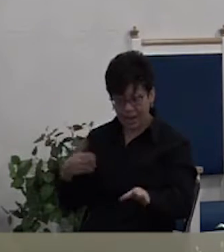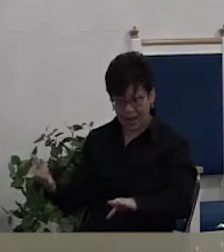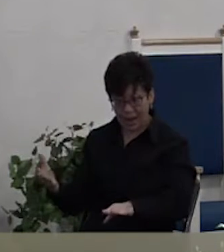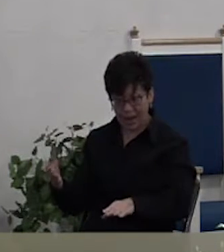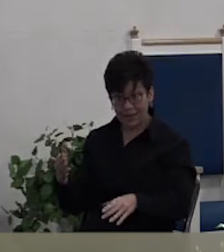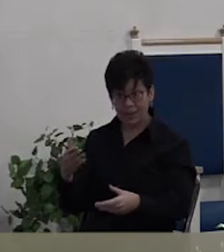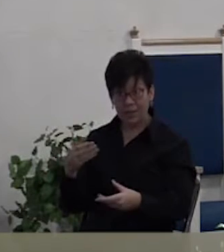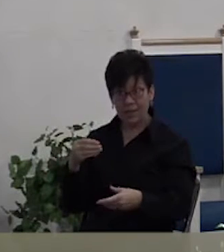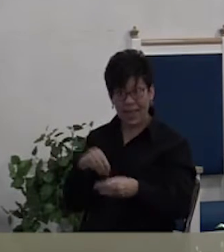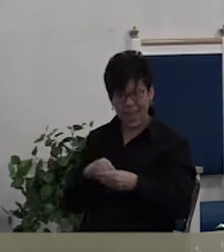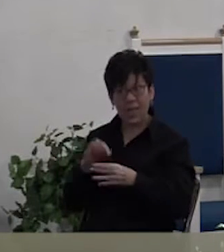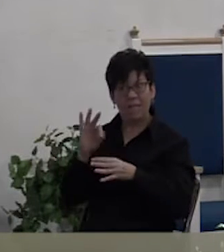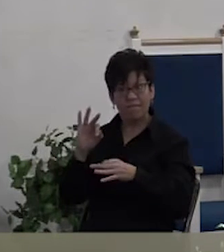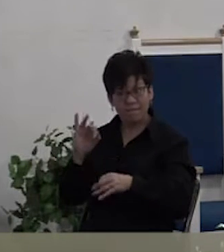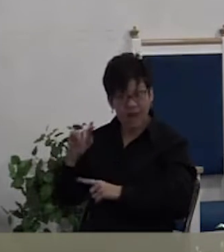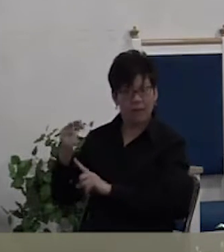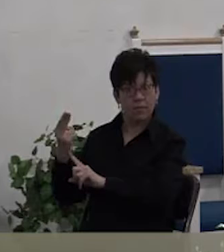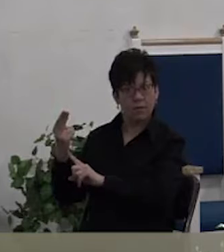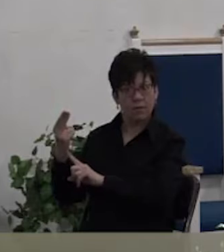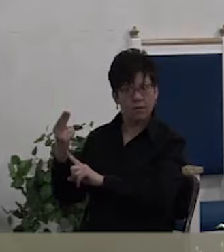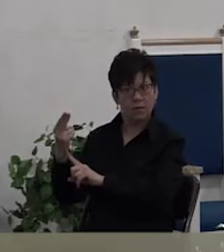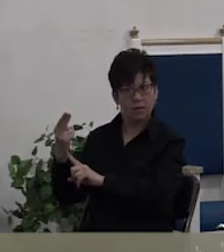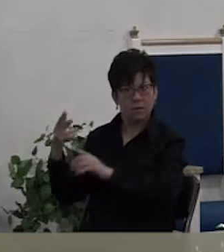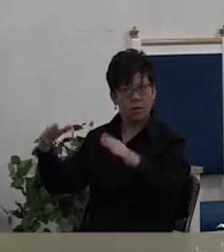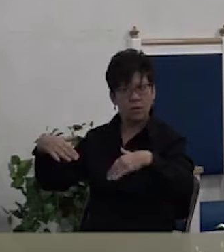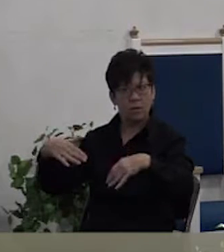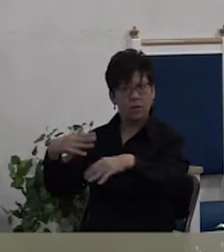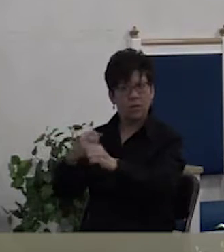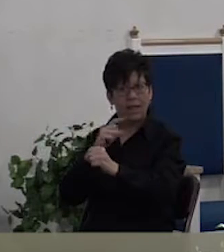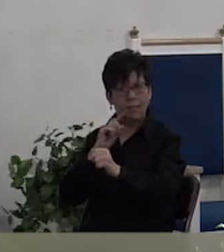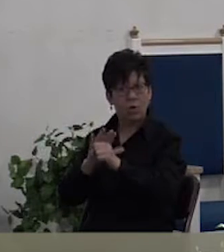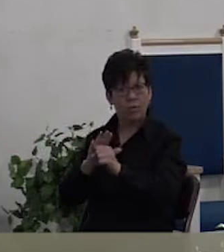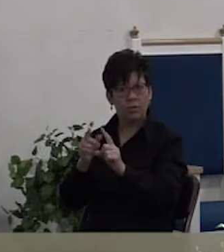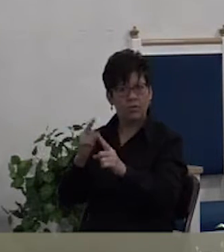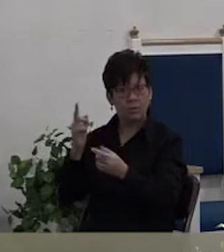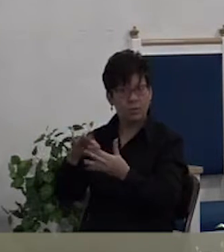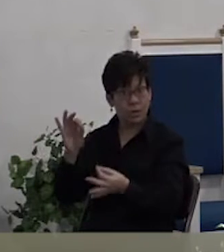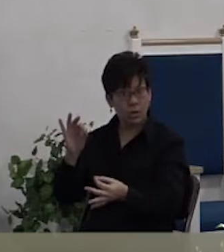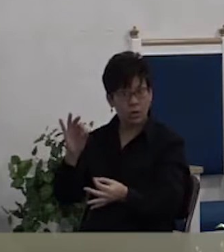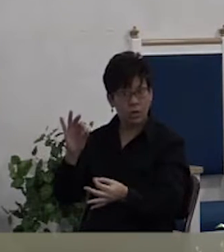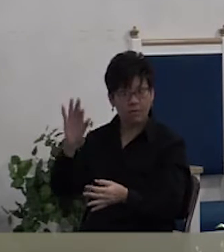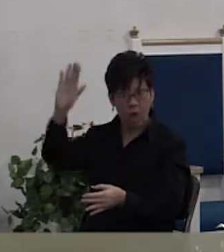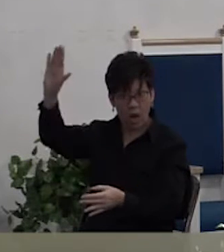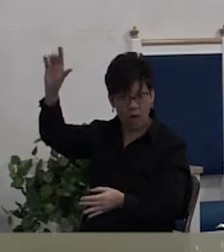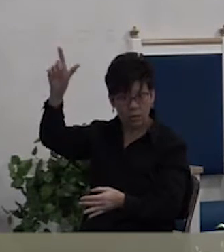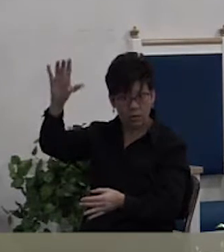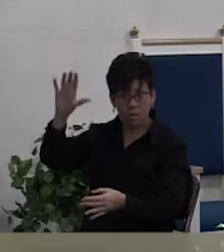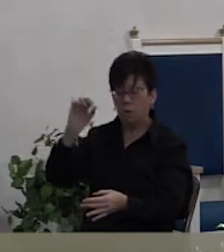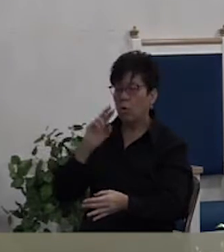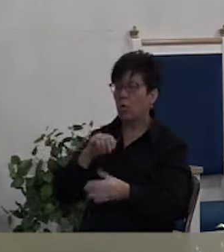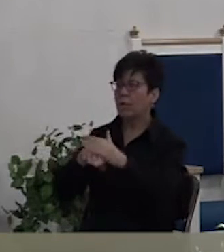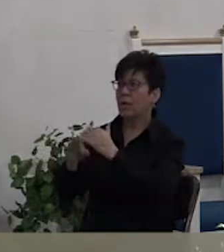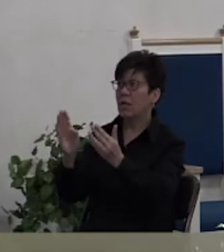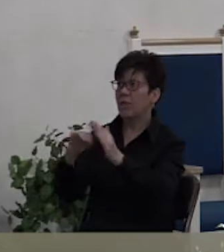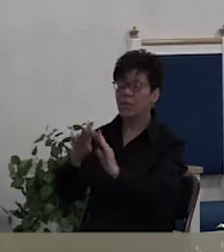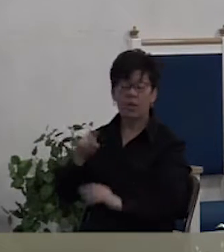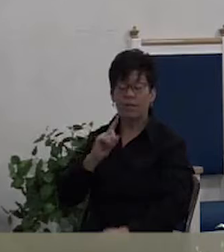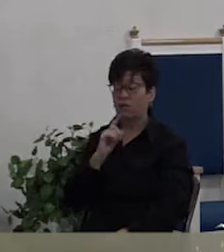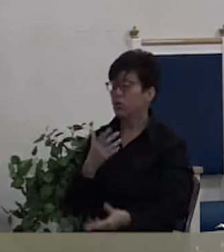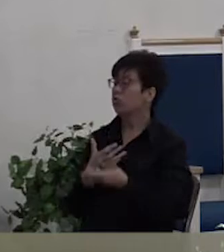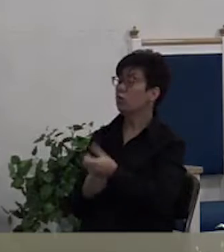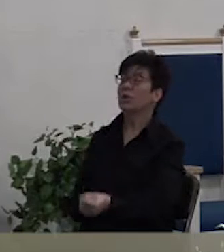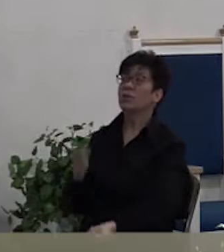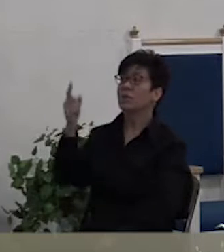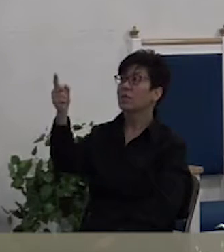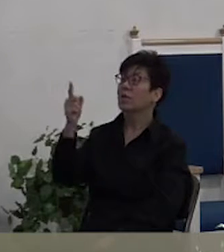in faith without ever having received the promise of the Spirit of God or getting to heaven. They just trusted